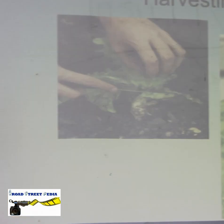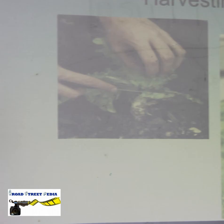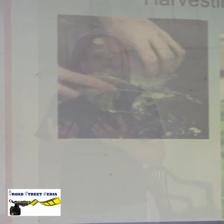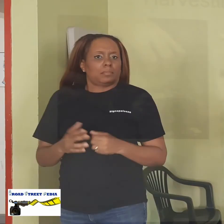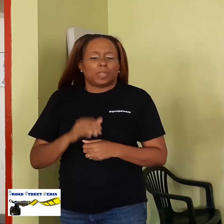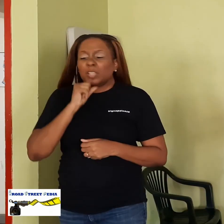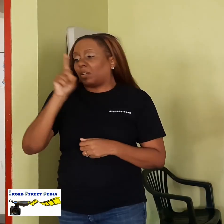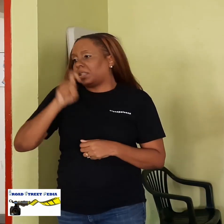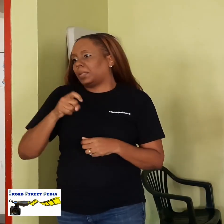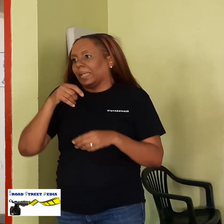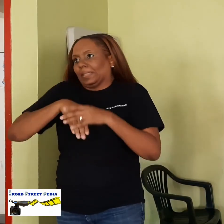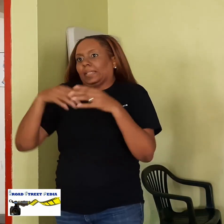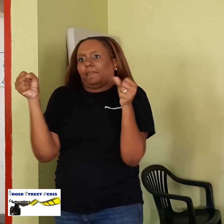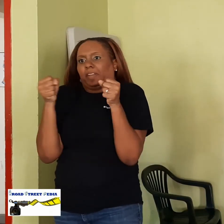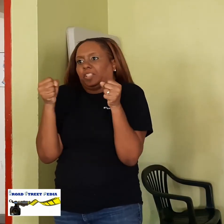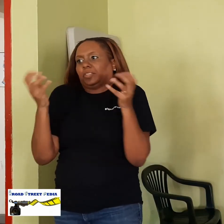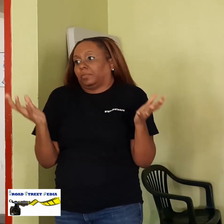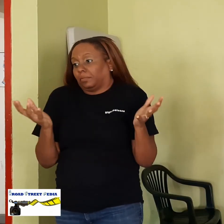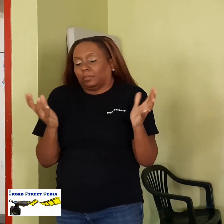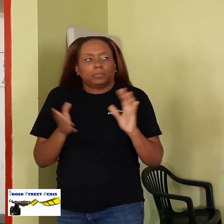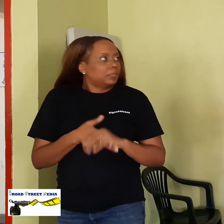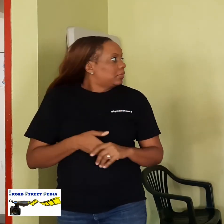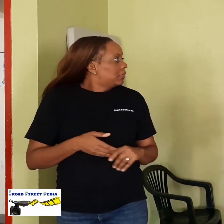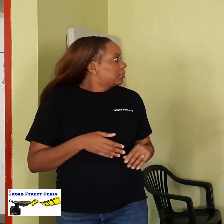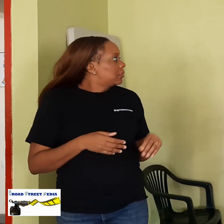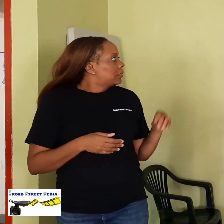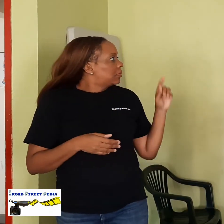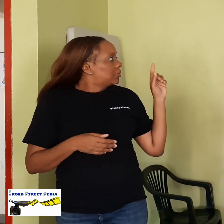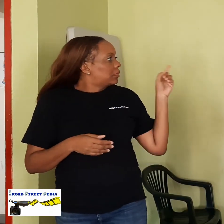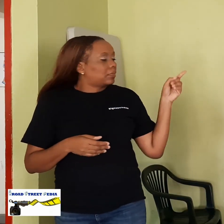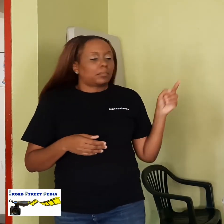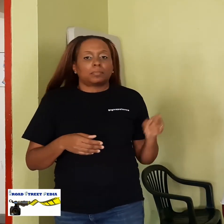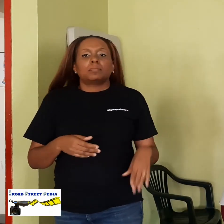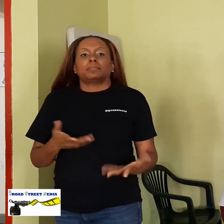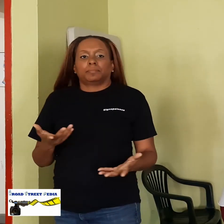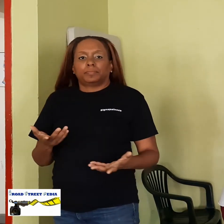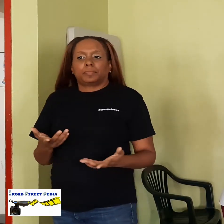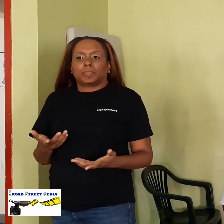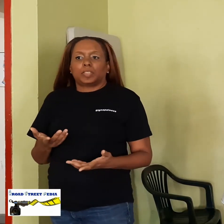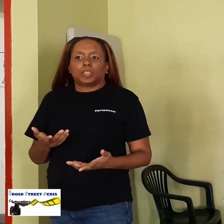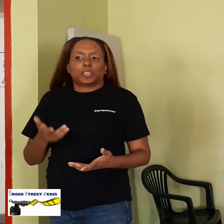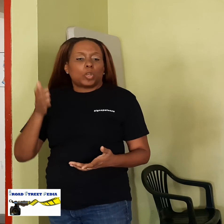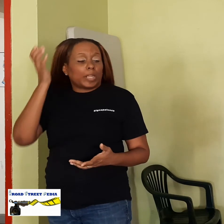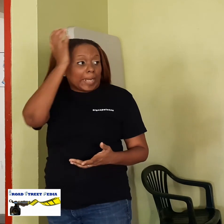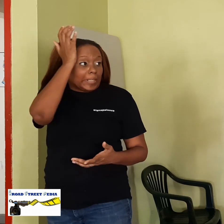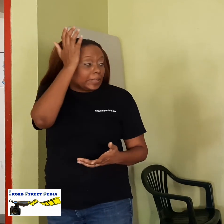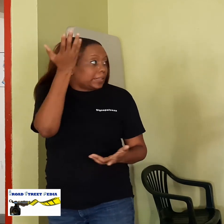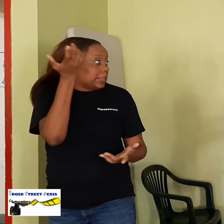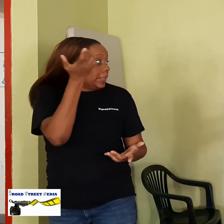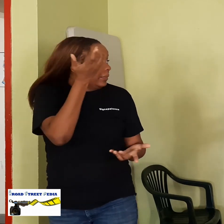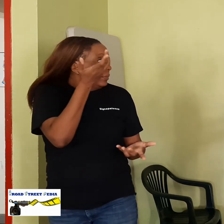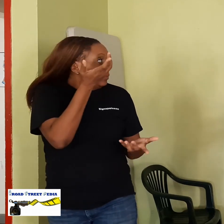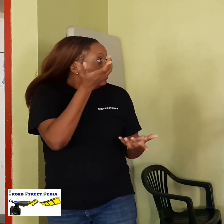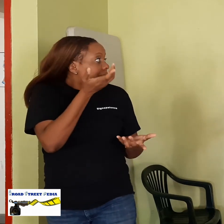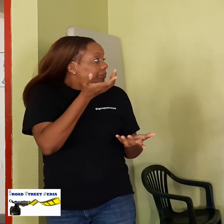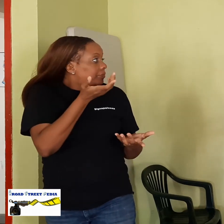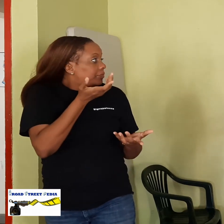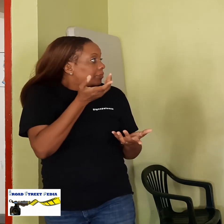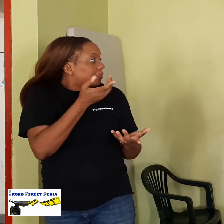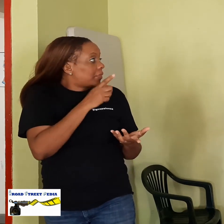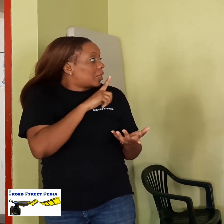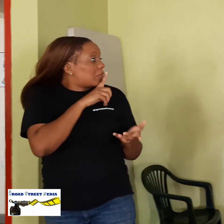Here we have harvesting of lettuce. It's important that we have the